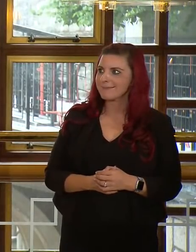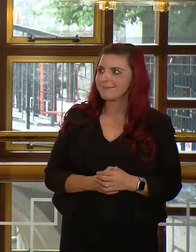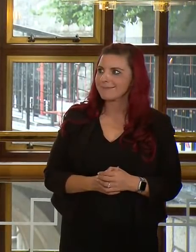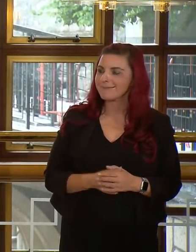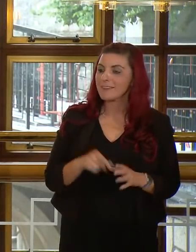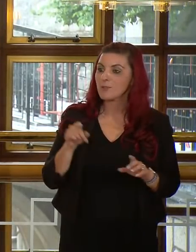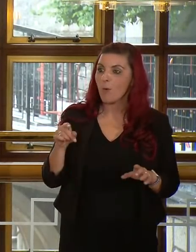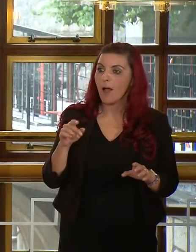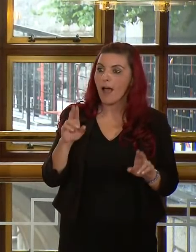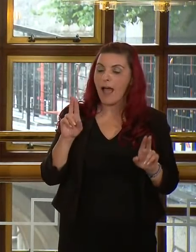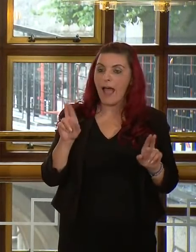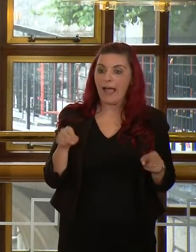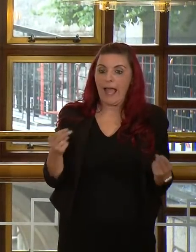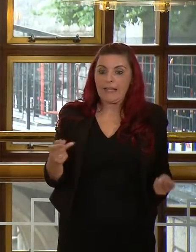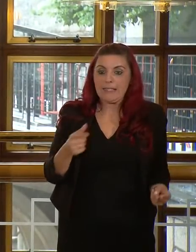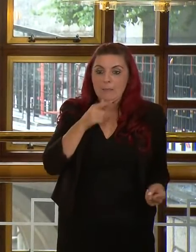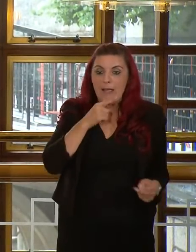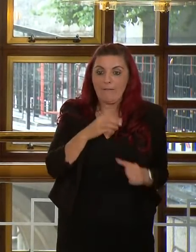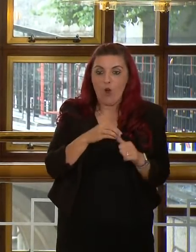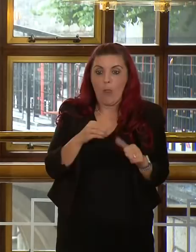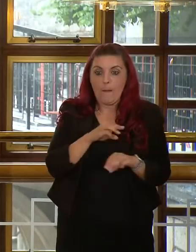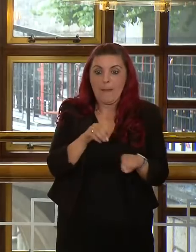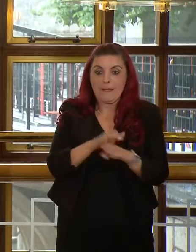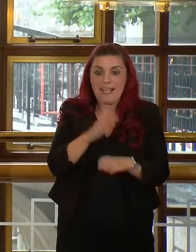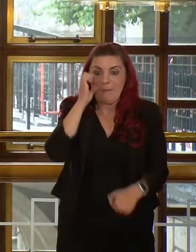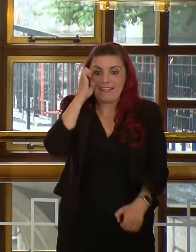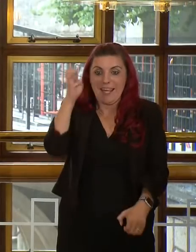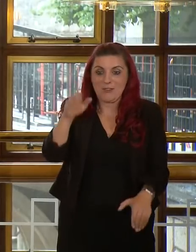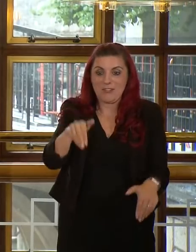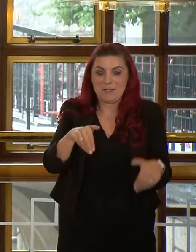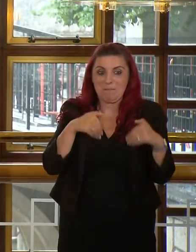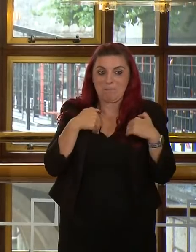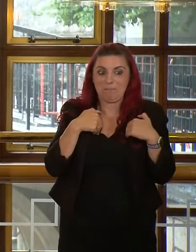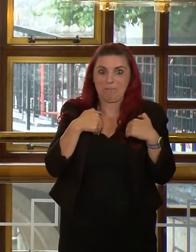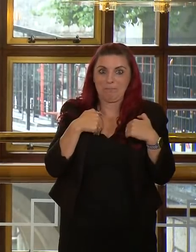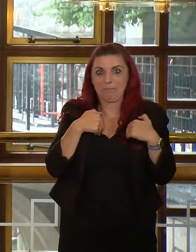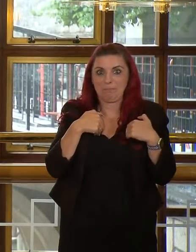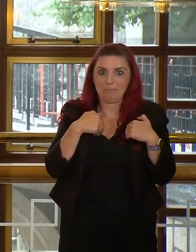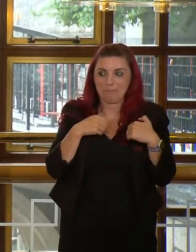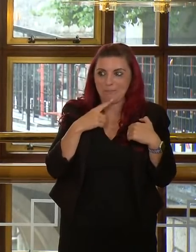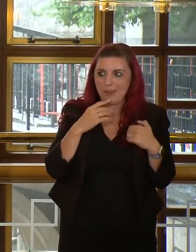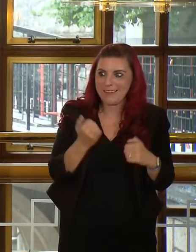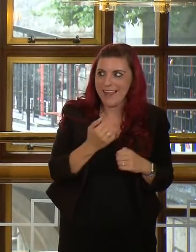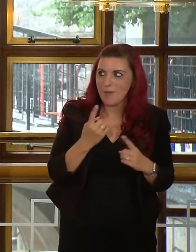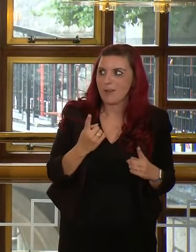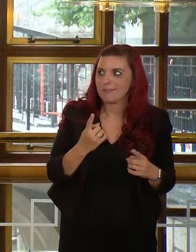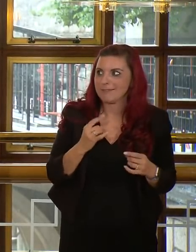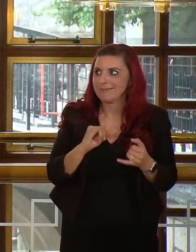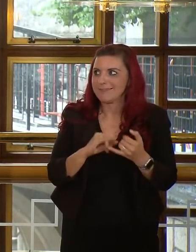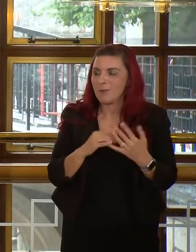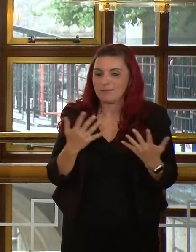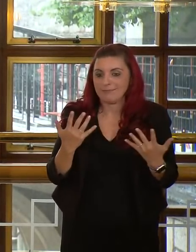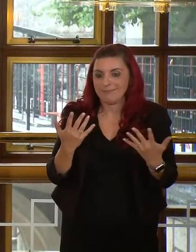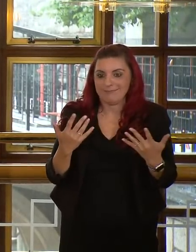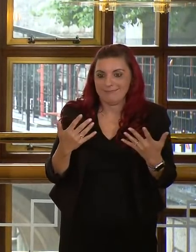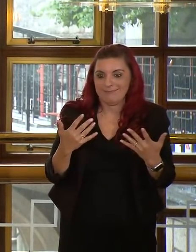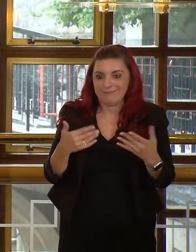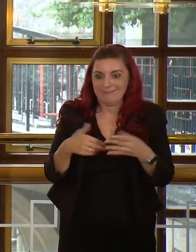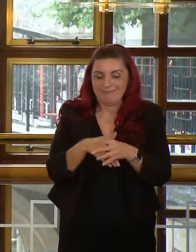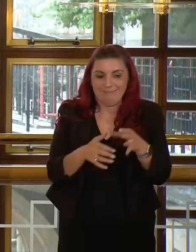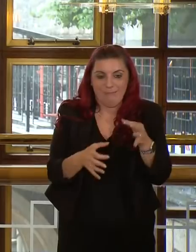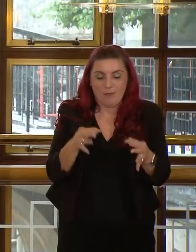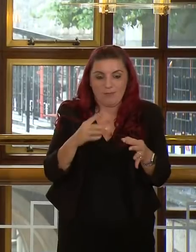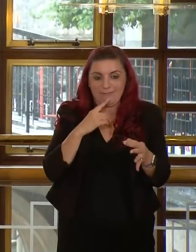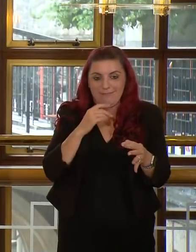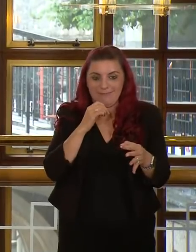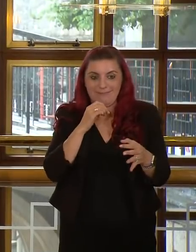I can't really speak for other people's expectations, but I don't think anyone in this game of politics has expectations. But